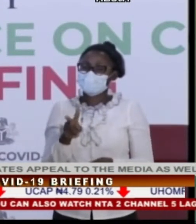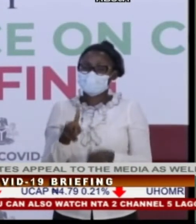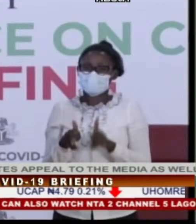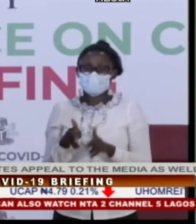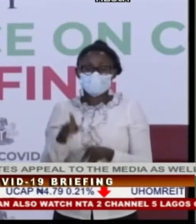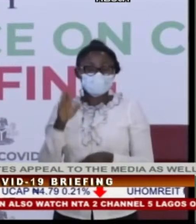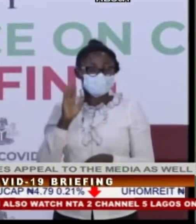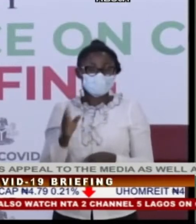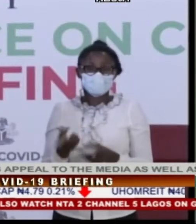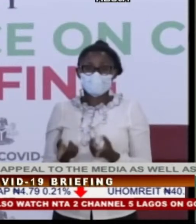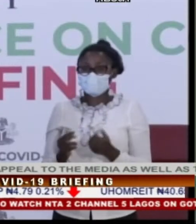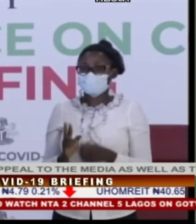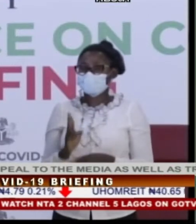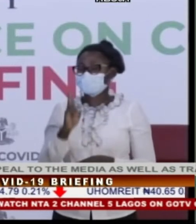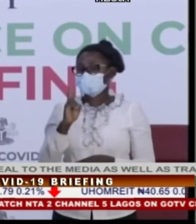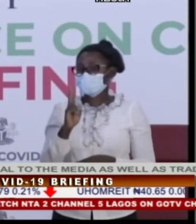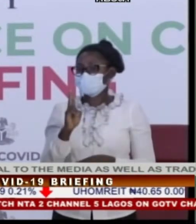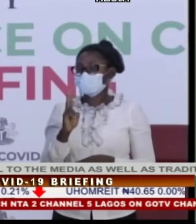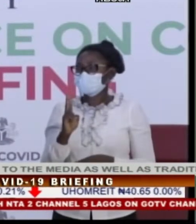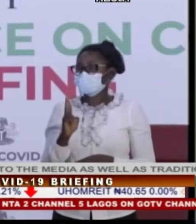We always want to get things